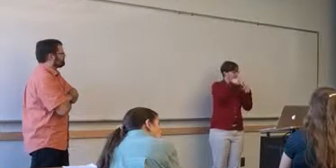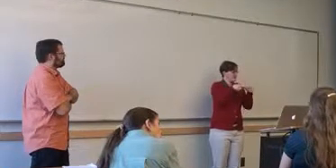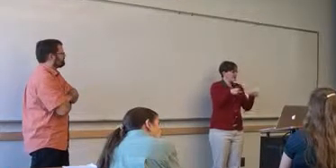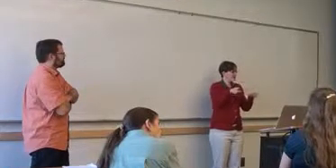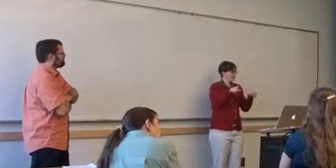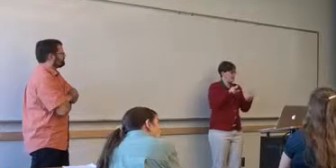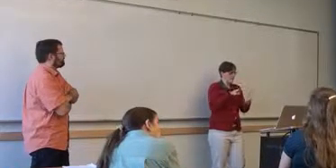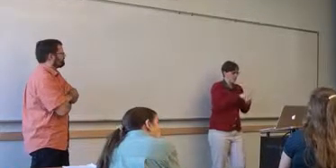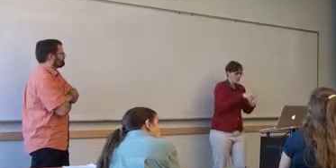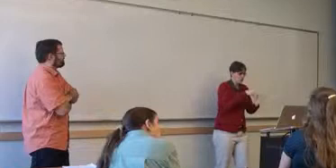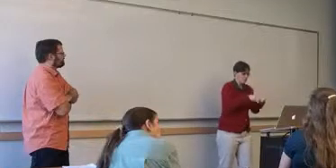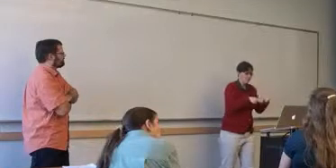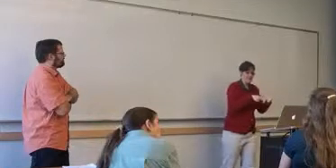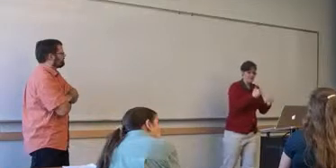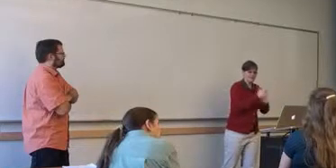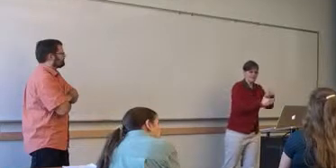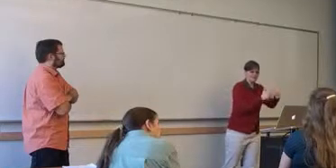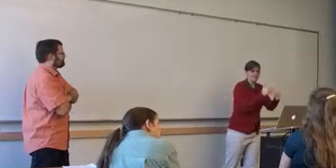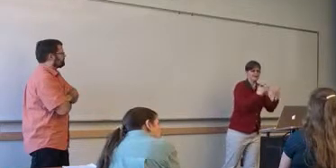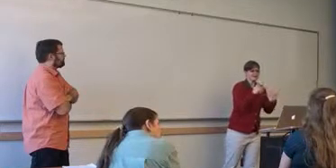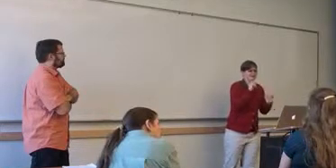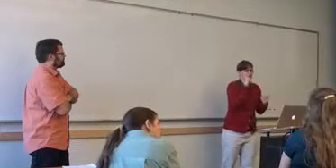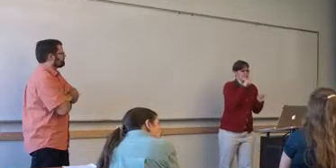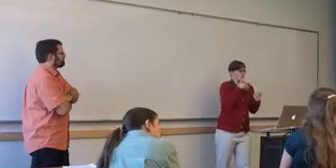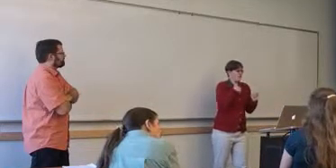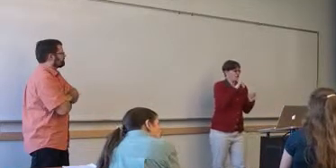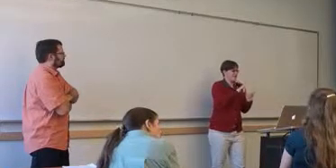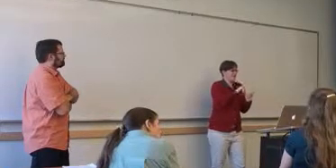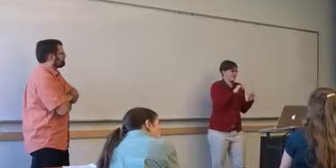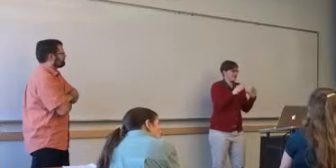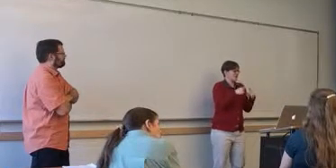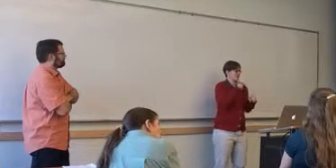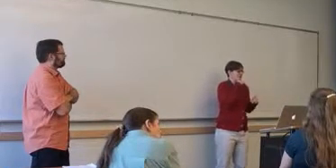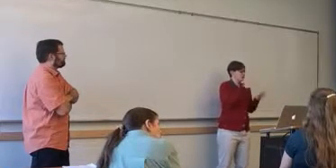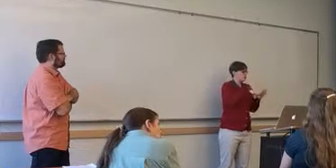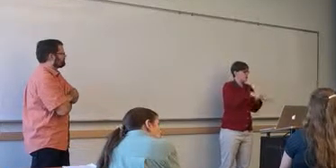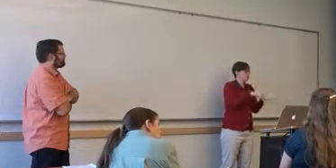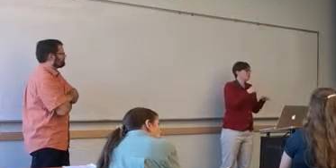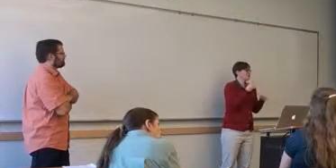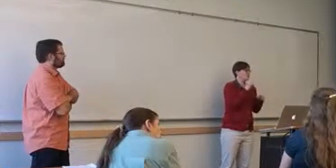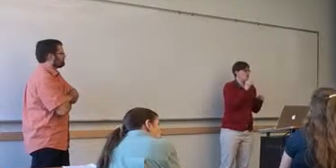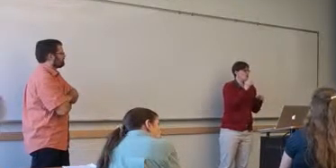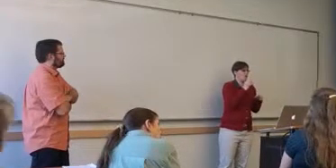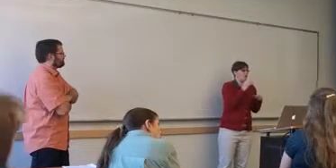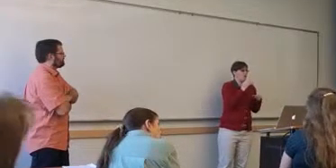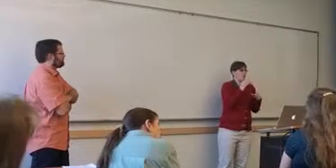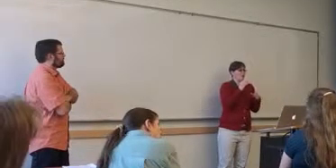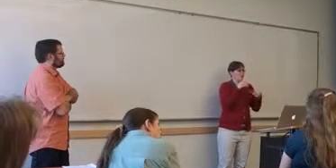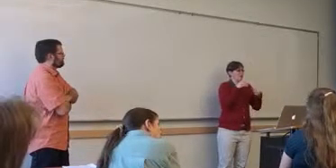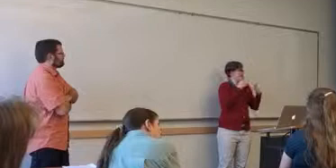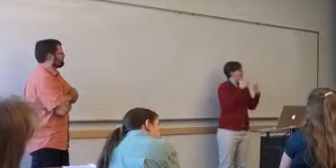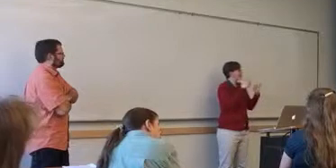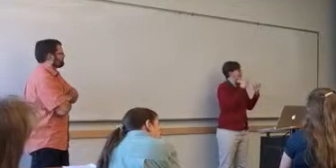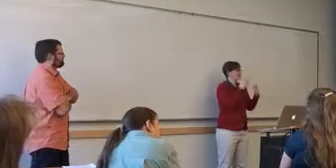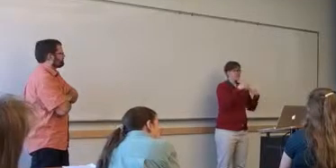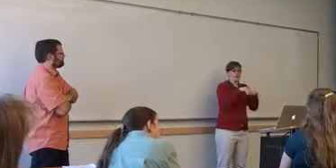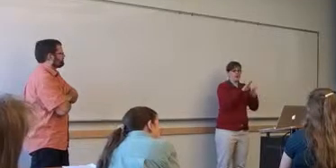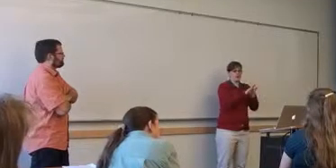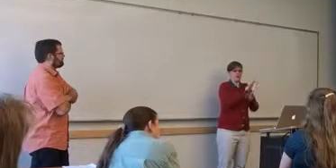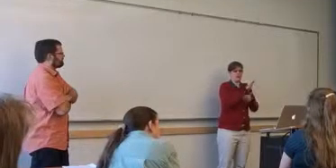ands. And so then trying to apply that to reading, it hurts them.